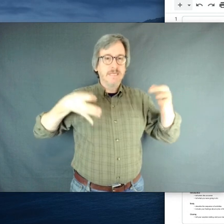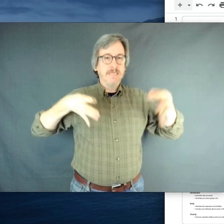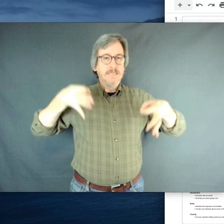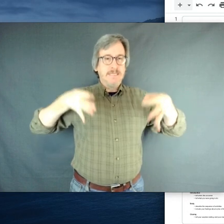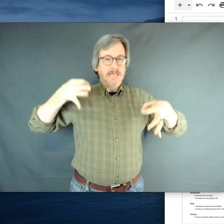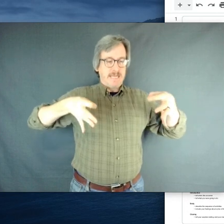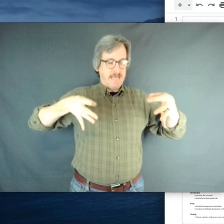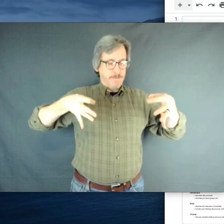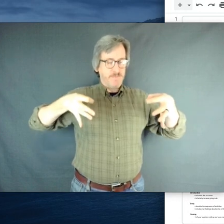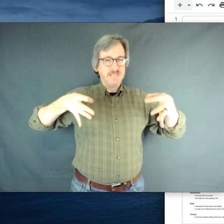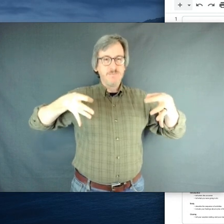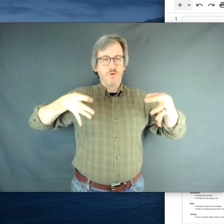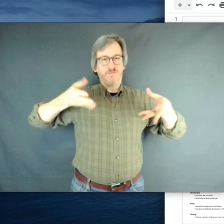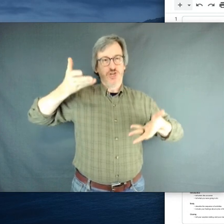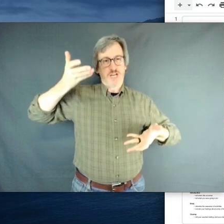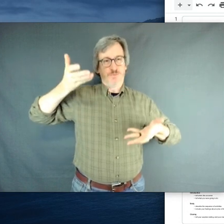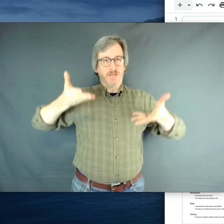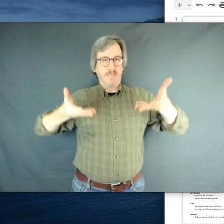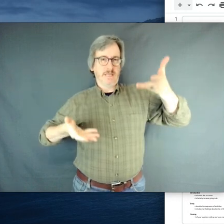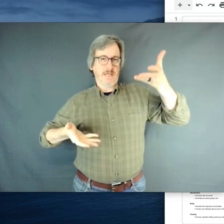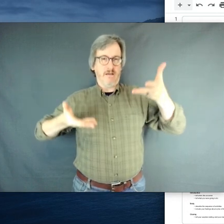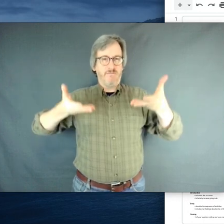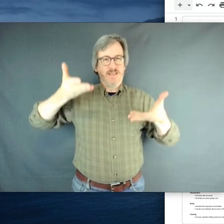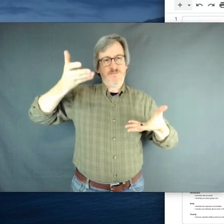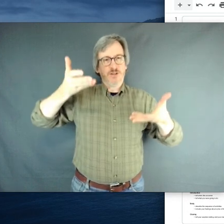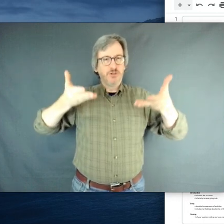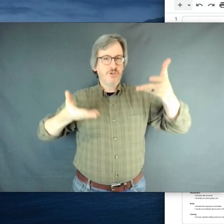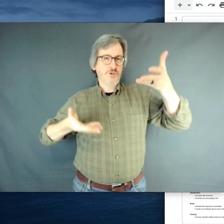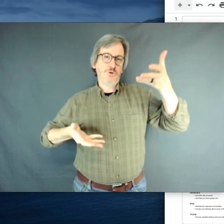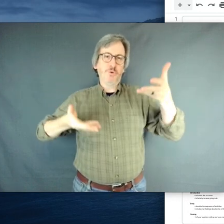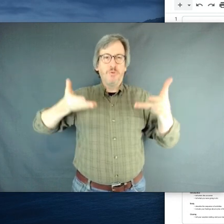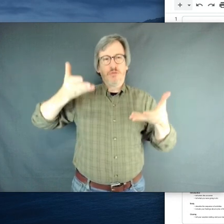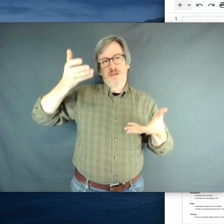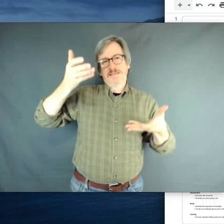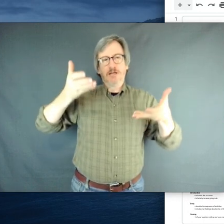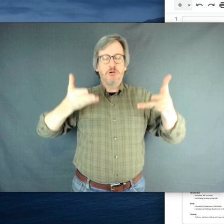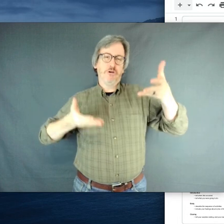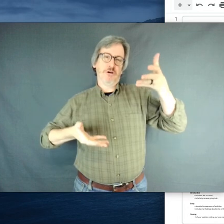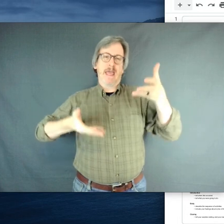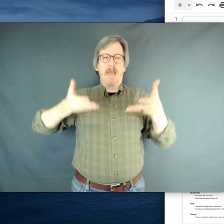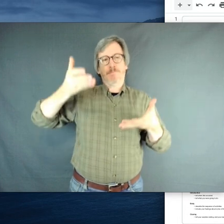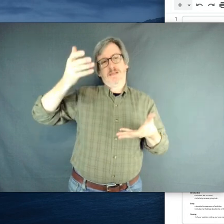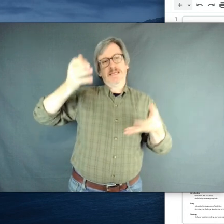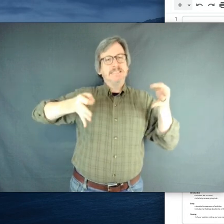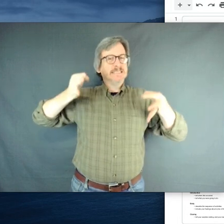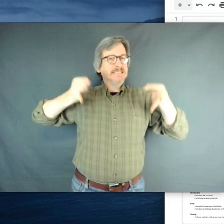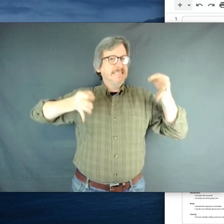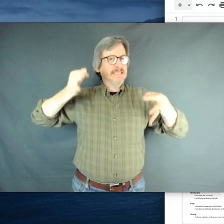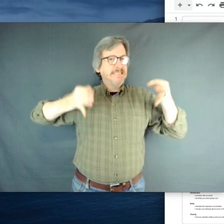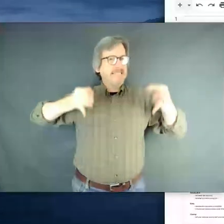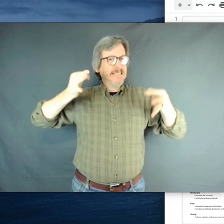happens. This is more of judgment, of given two things that could happen.